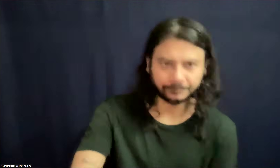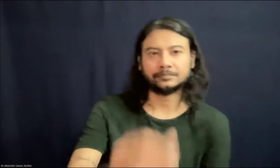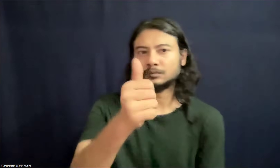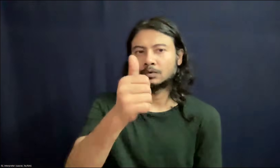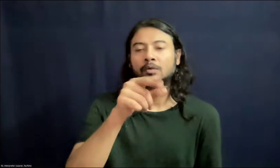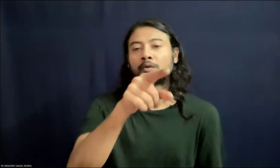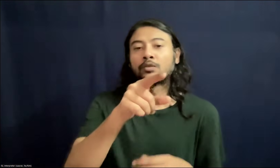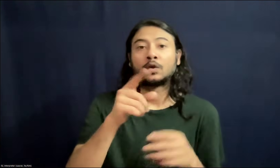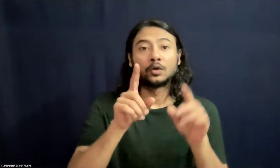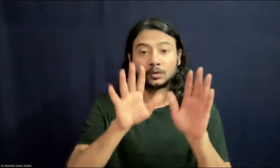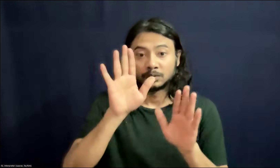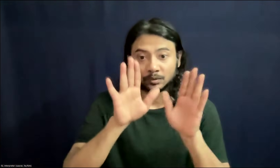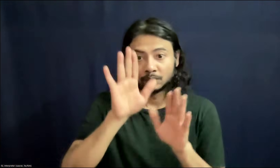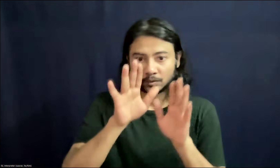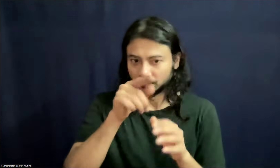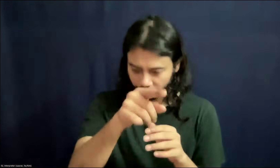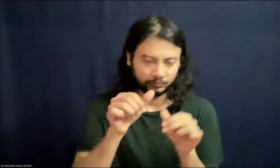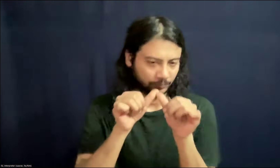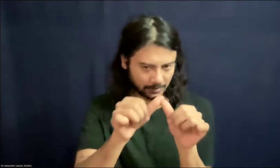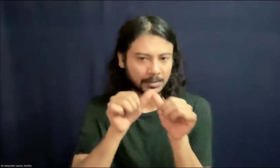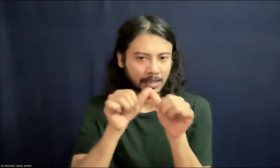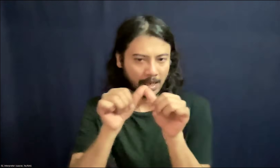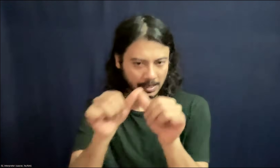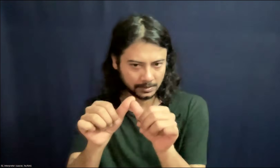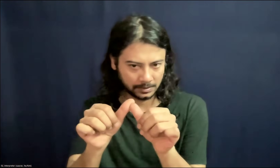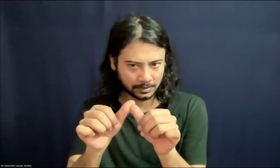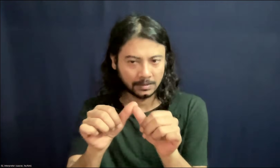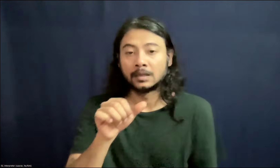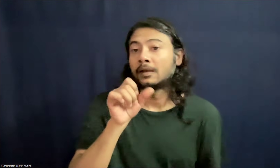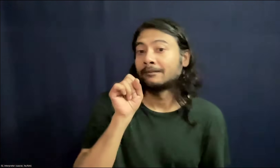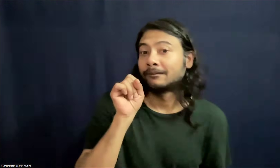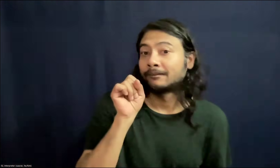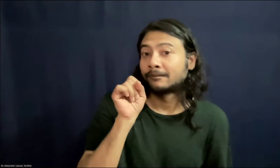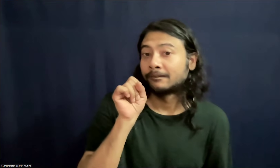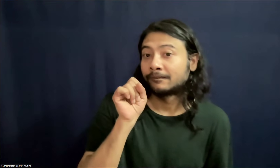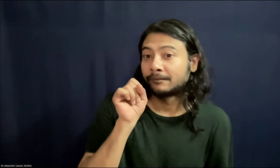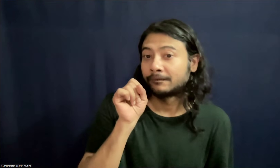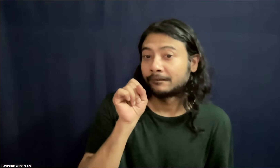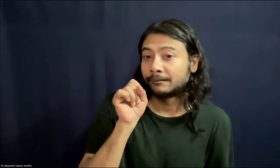Uma. So let's do a quick summary of this entire chapter.